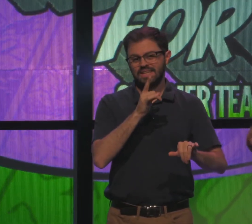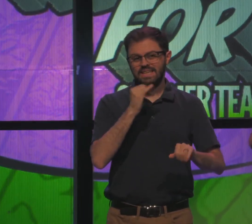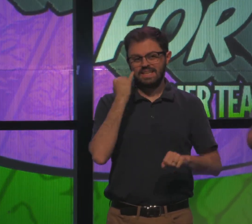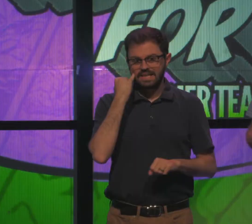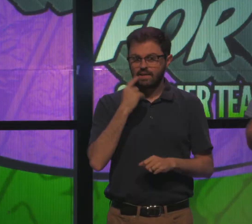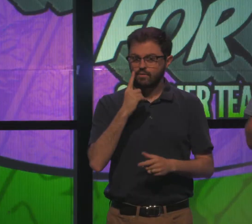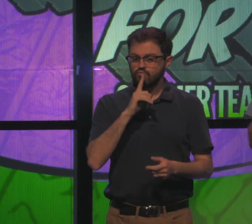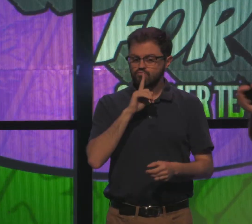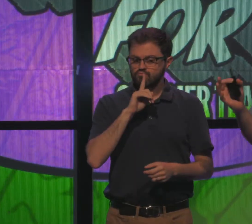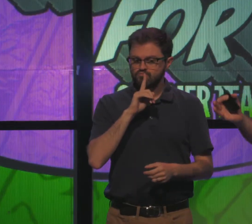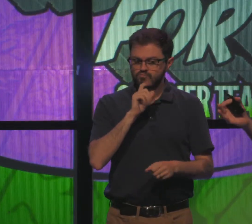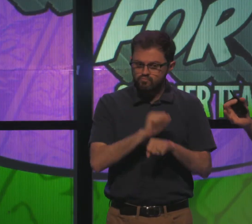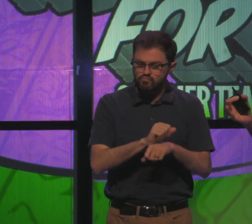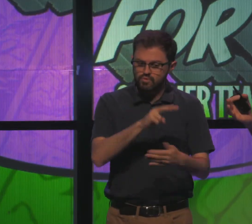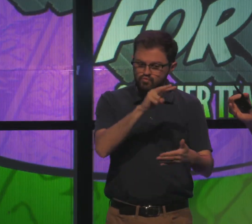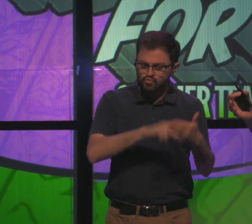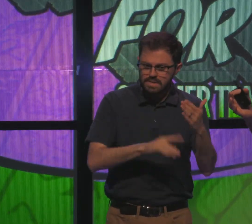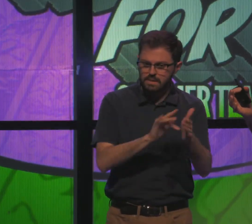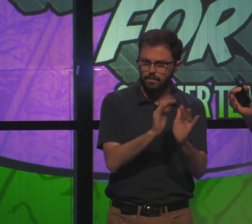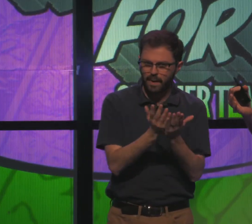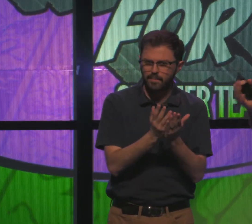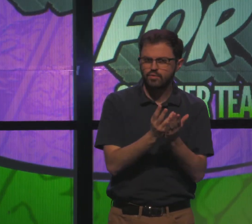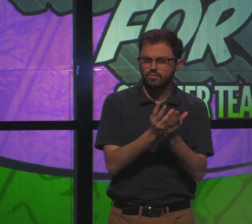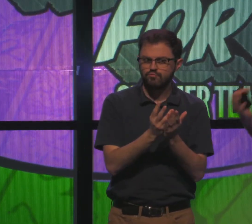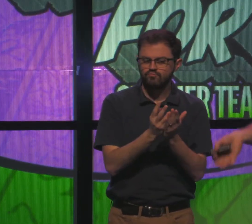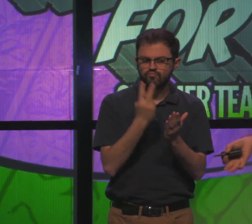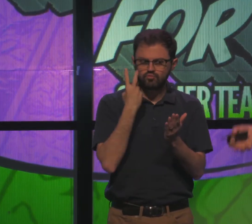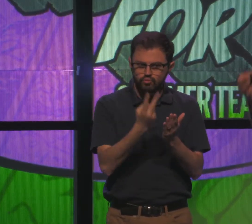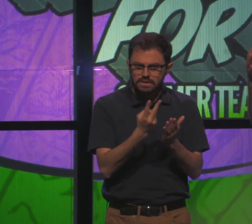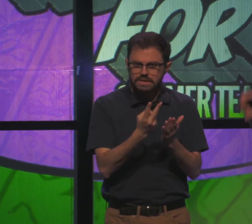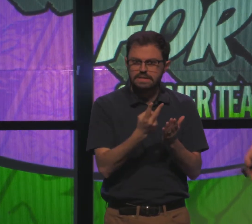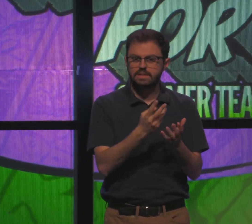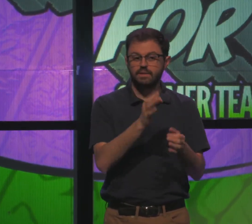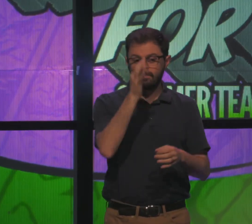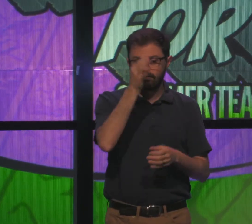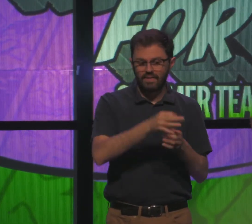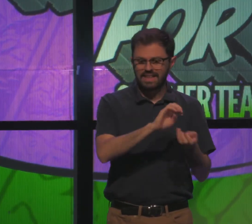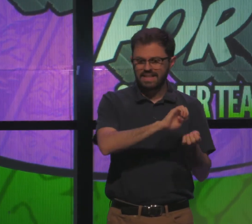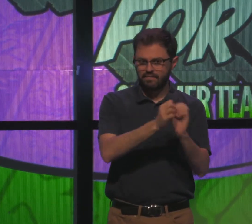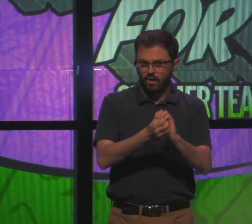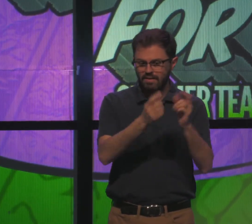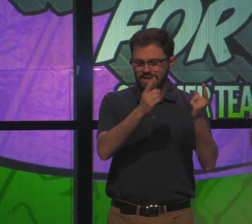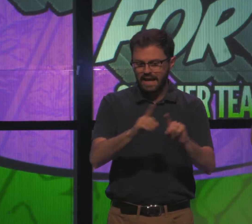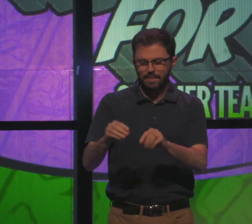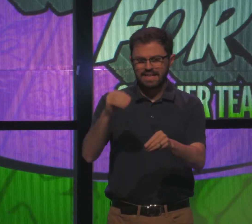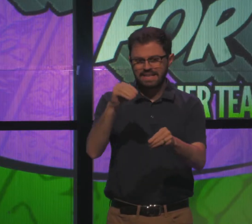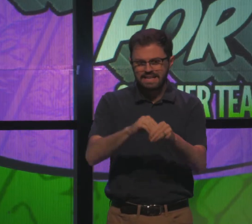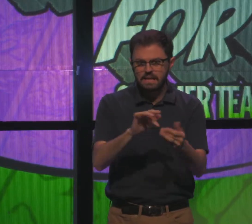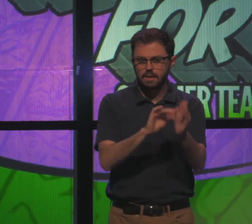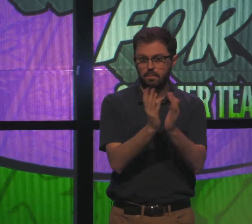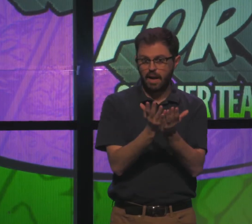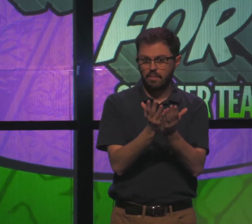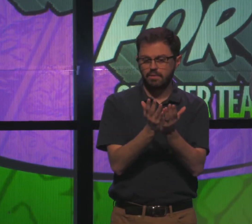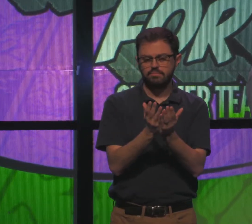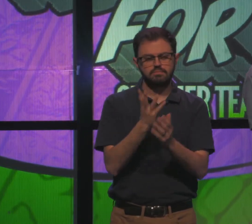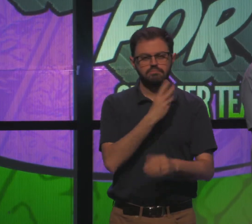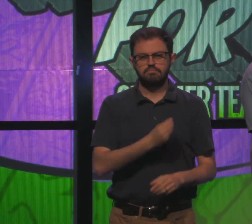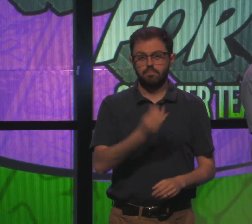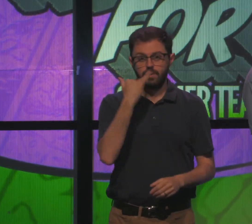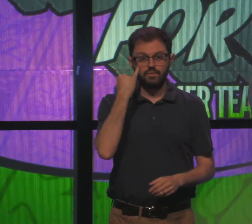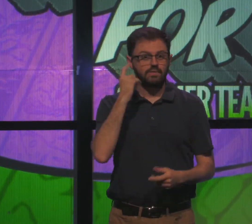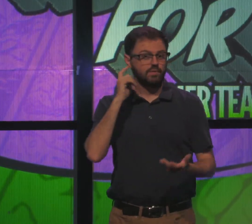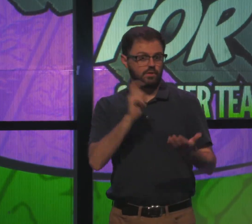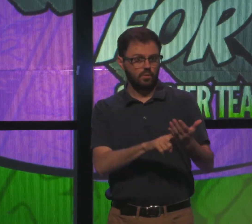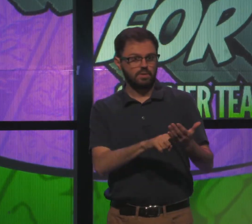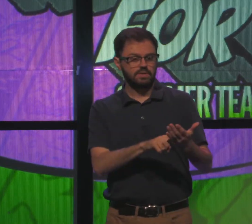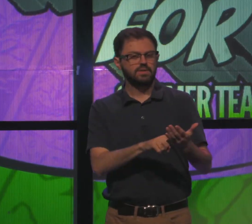evolving faith right in it. And it's beautiful if we'll look for it, if we'll keep our eyes open. And so I just want to give you a few